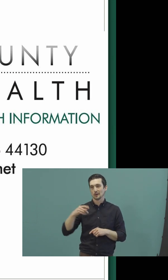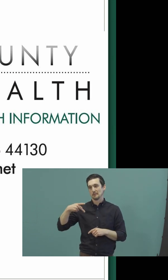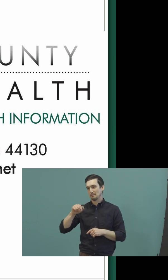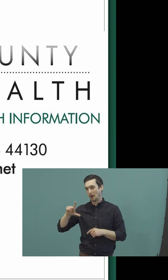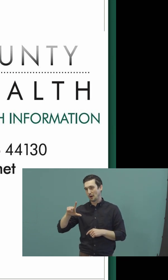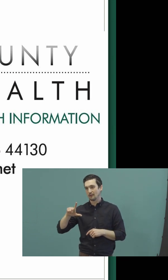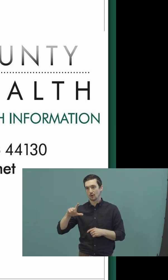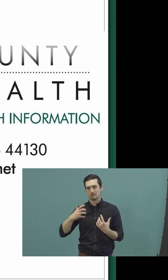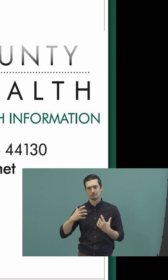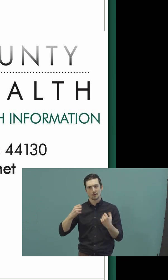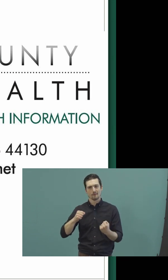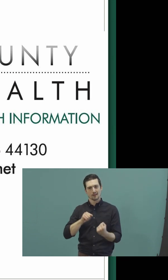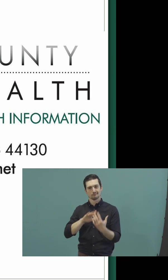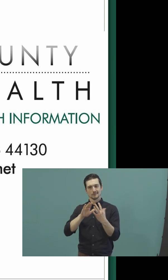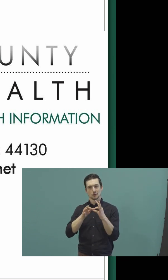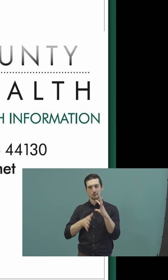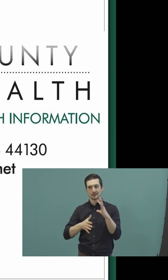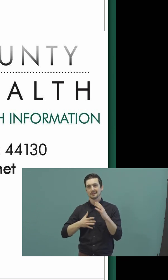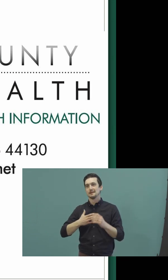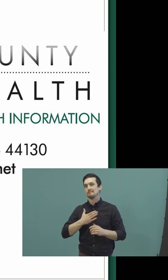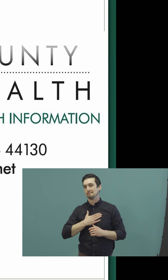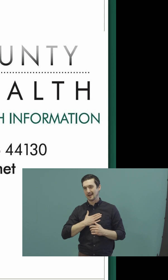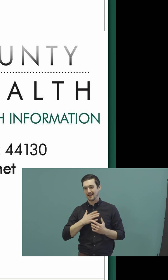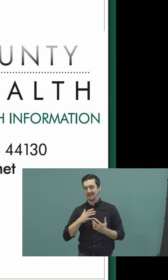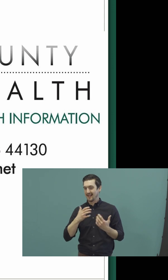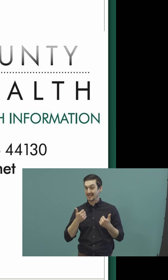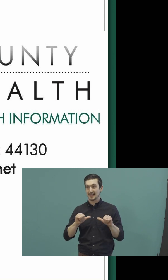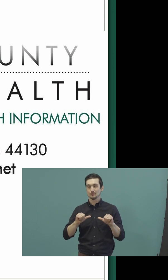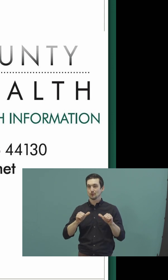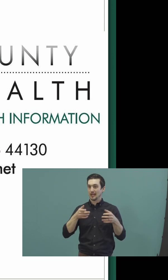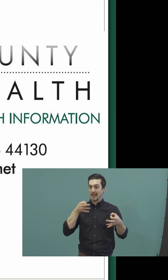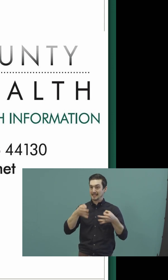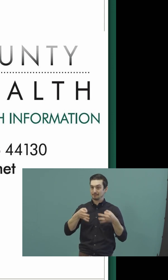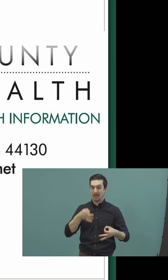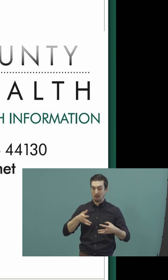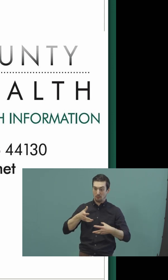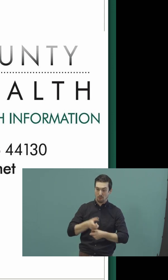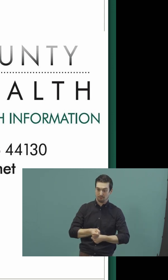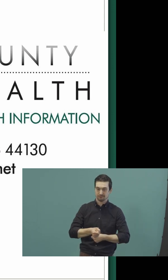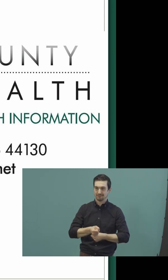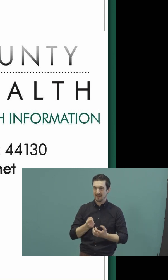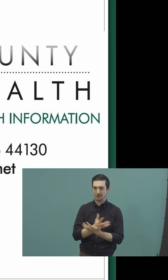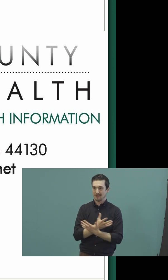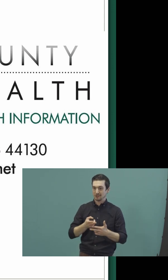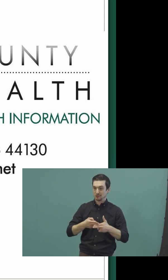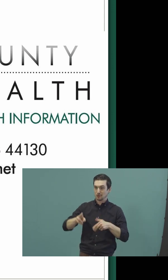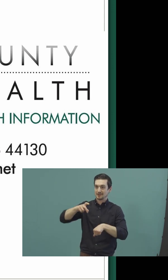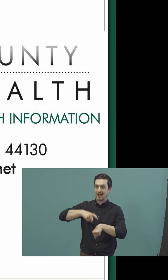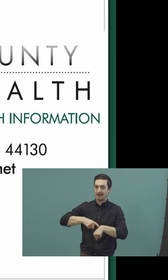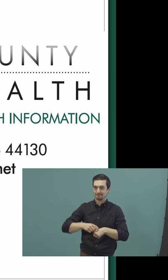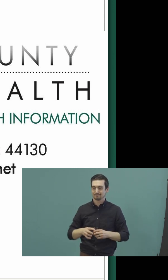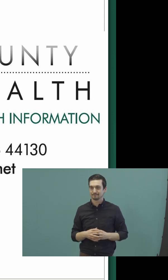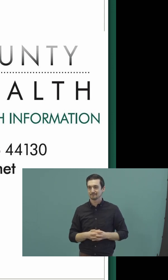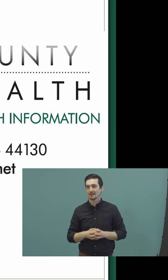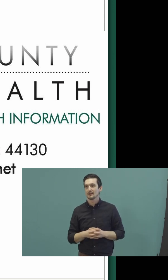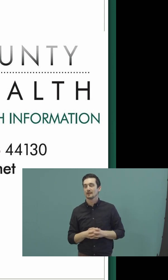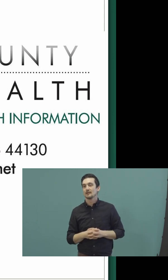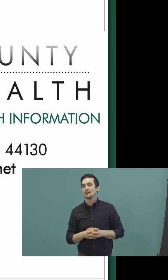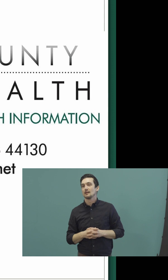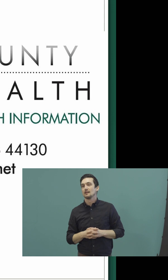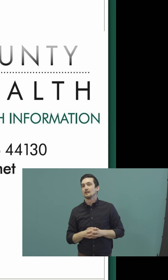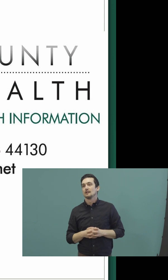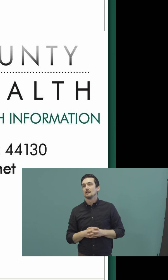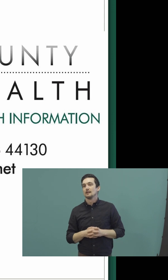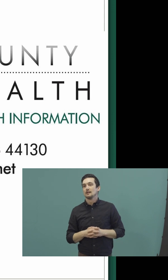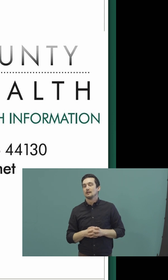bravely interpreting my attempt to explain lots of data in a short period of time. We want to continue, as